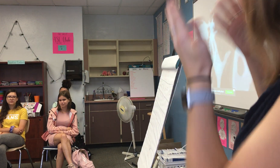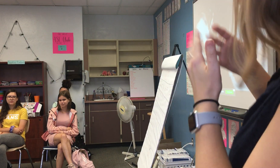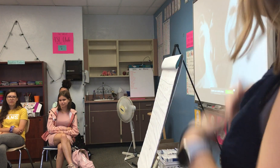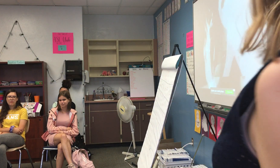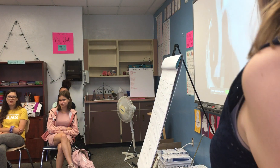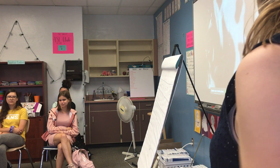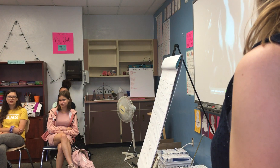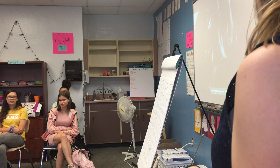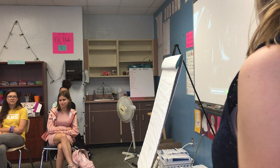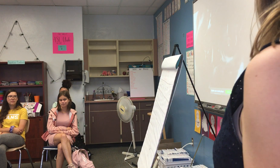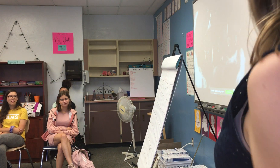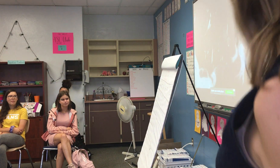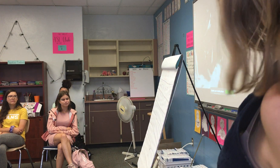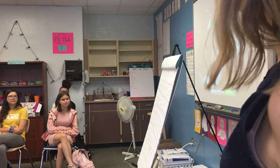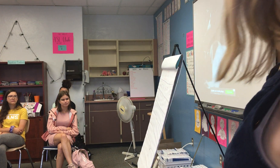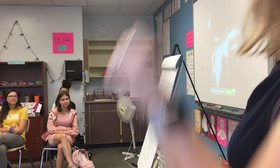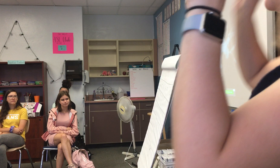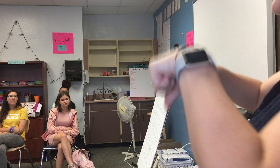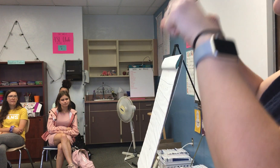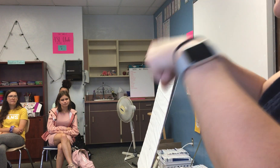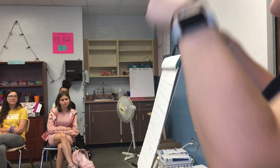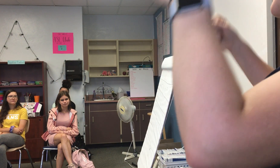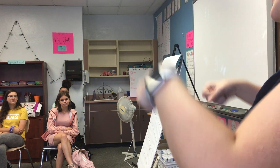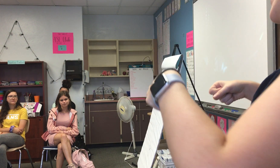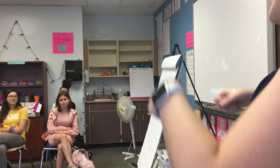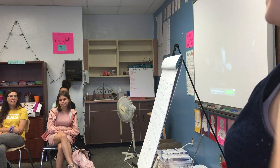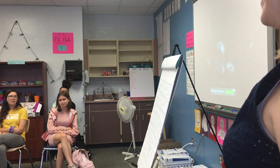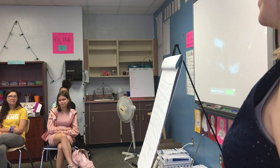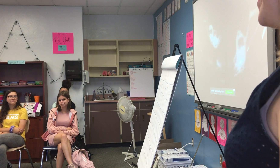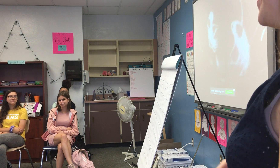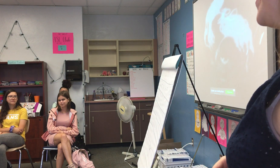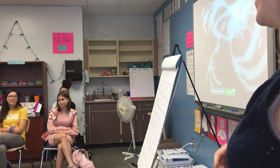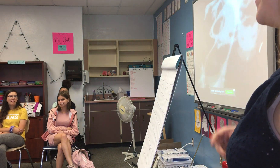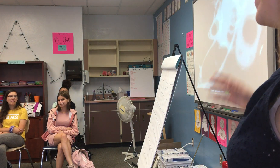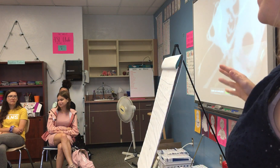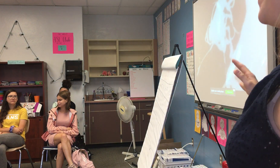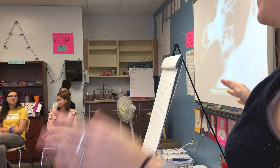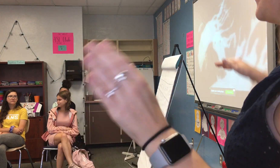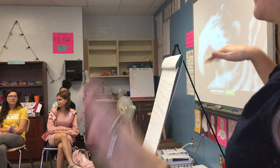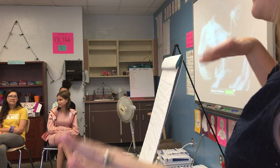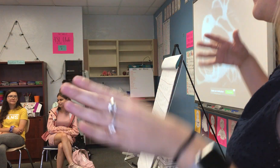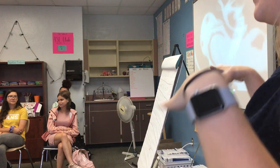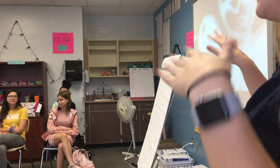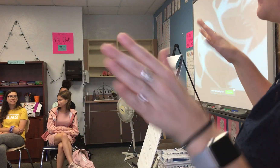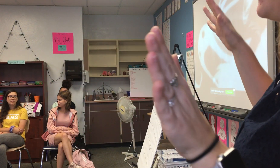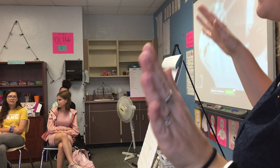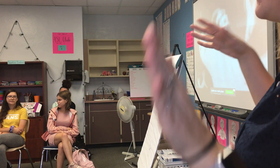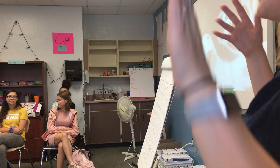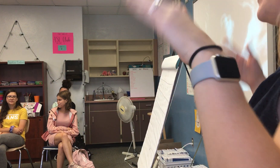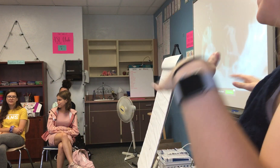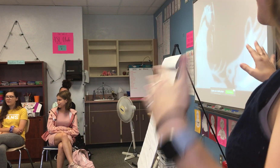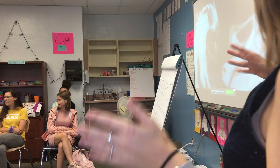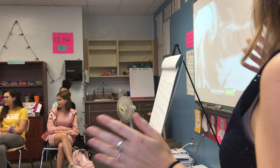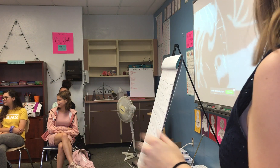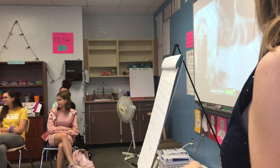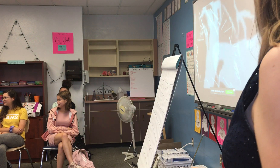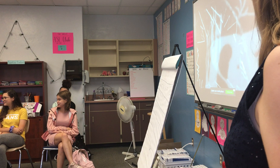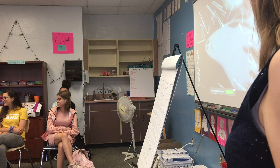make a scene. Trick or treat. It's Halloween. It's our town. Everybody's screaming. It's